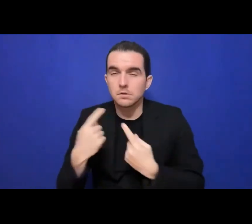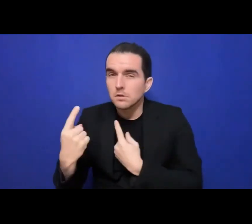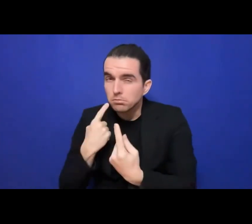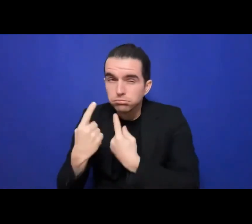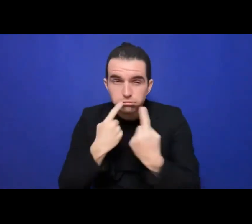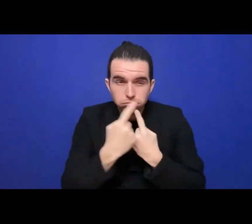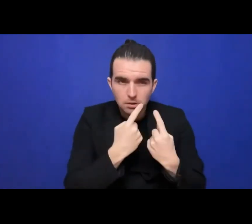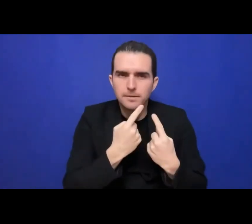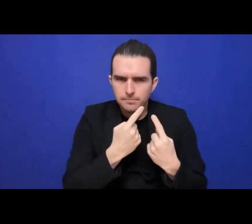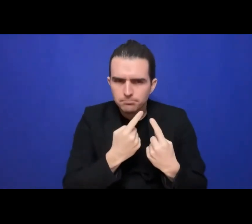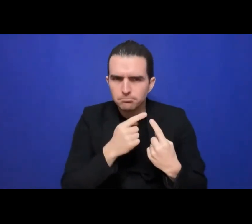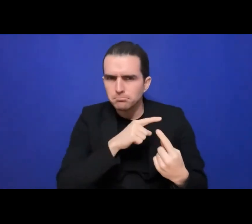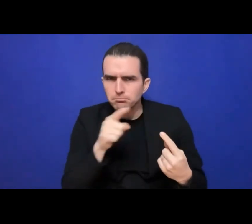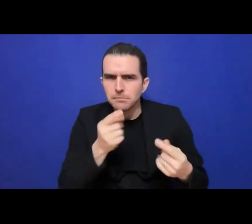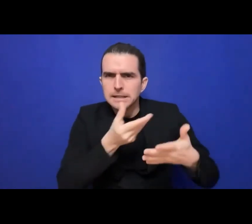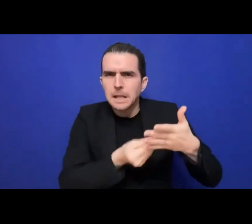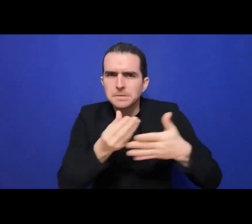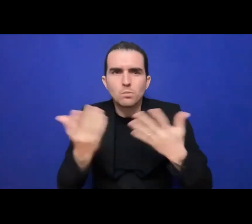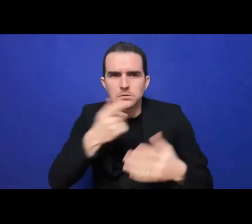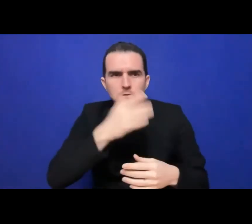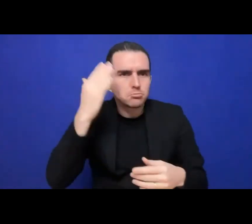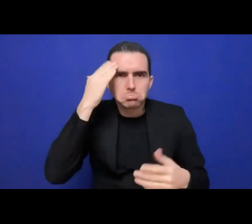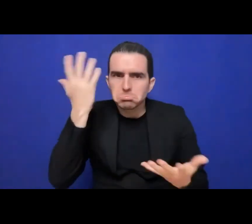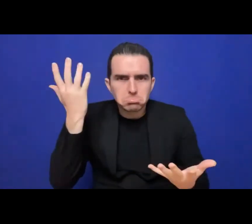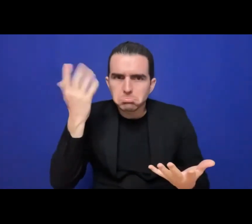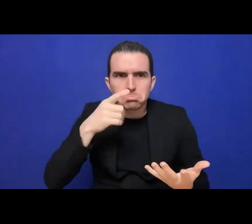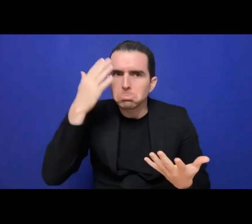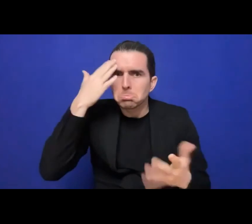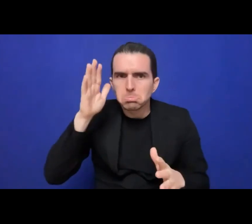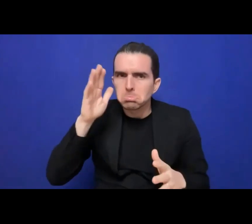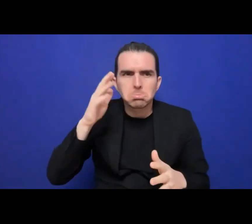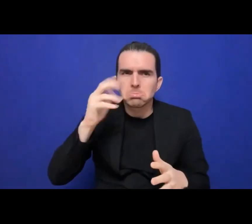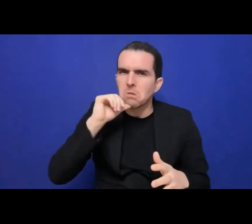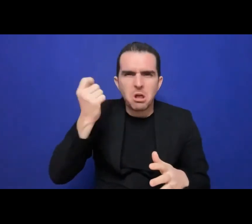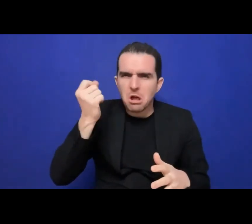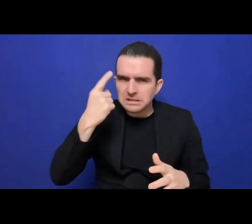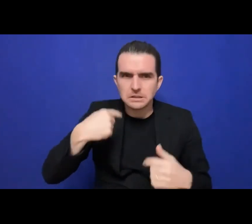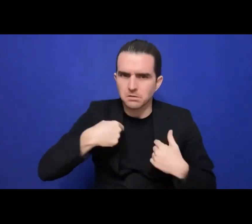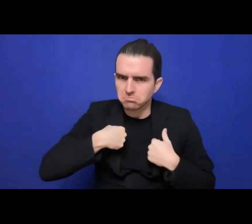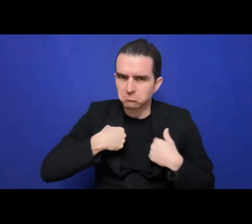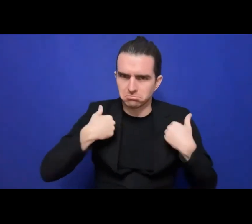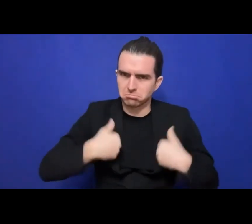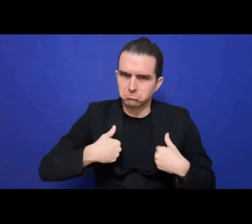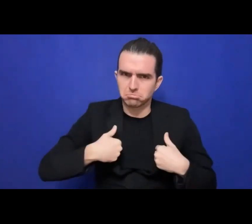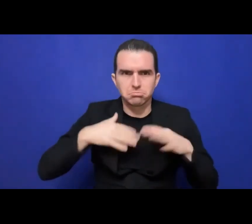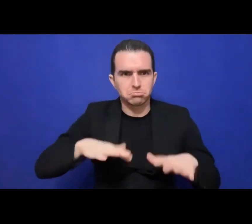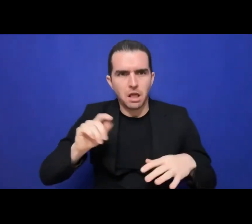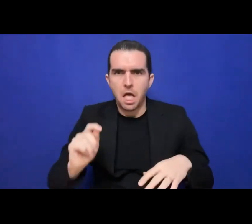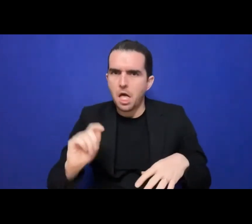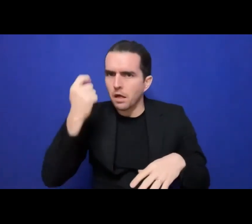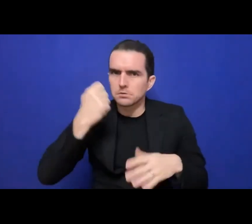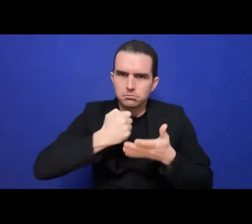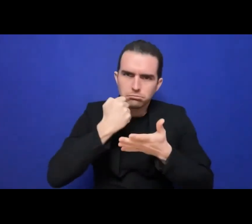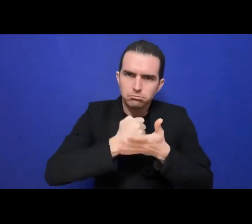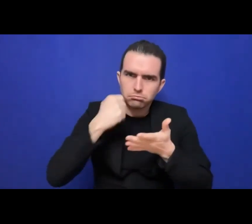agenda. So it's very critical that if the community is going to be well engaged, even with the decision makers, we